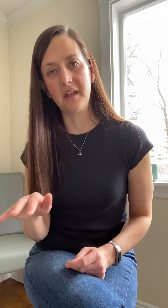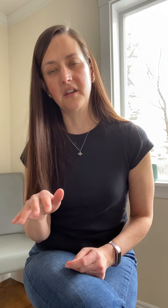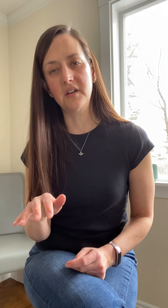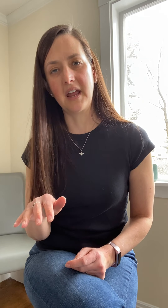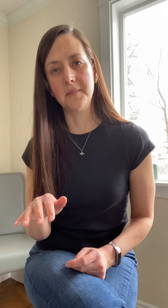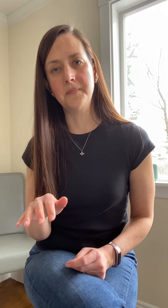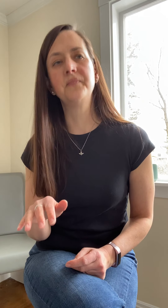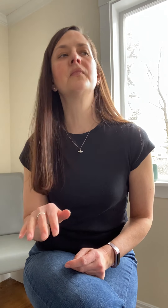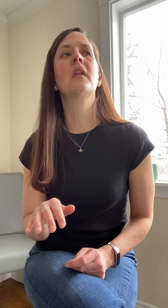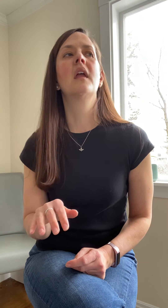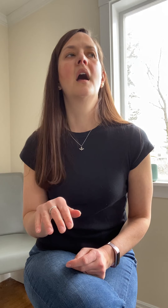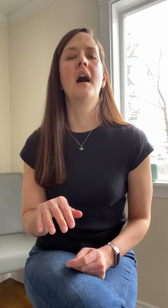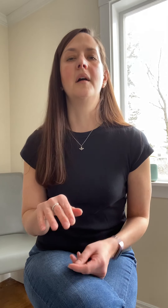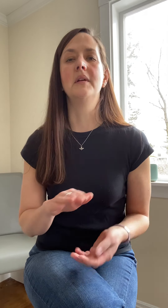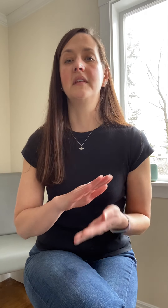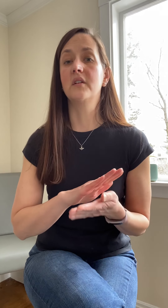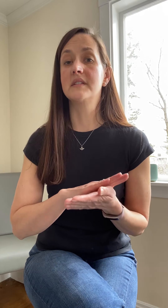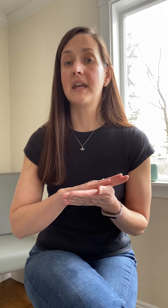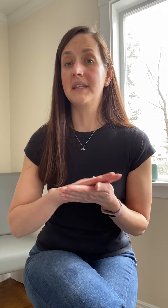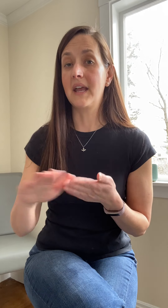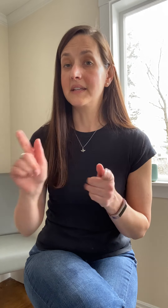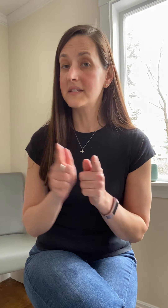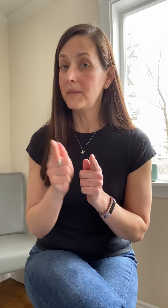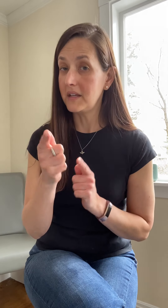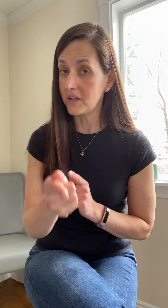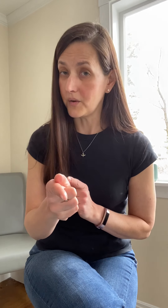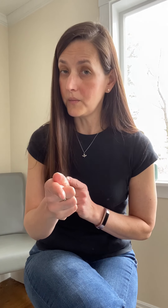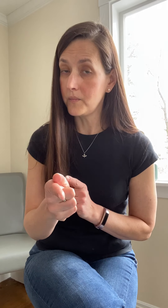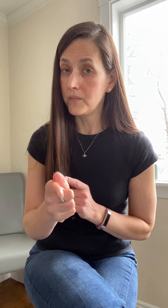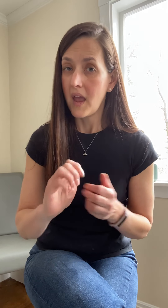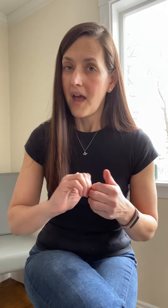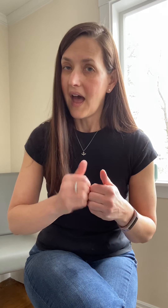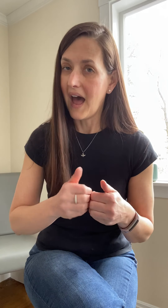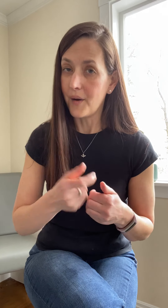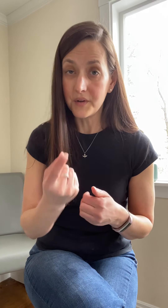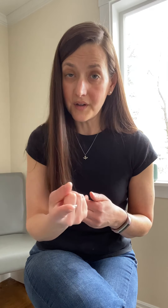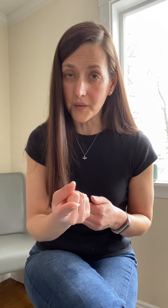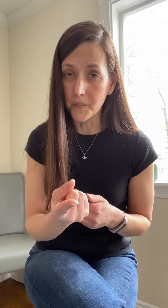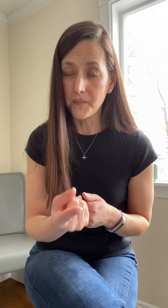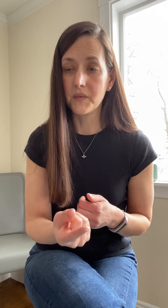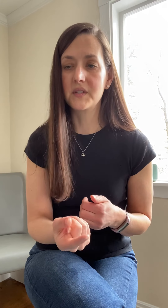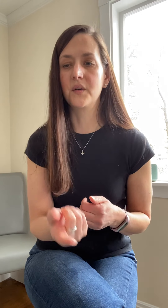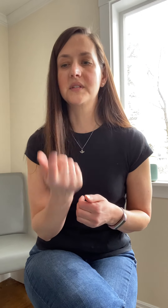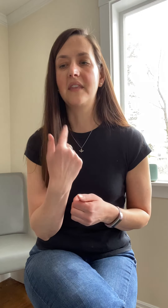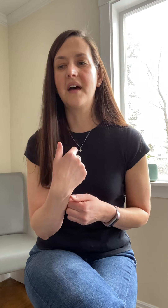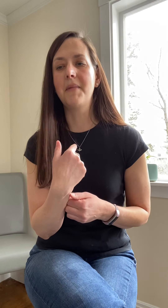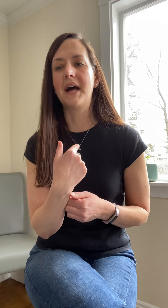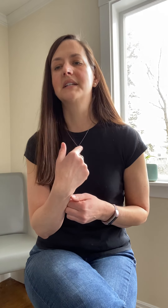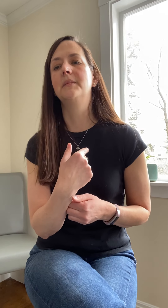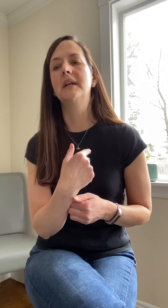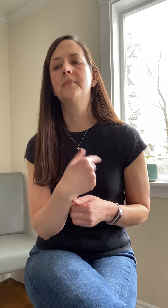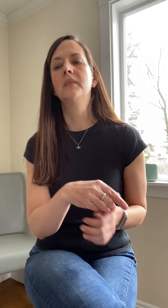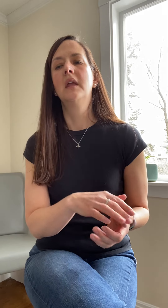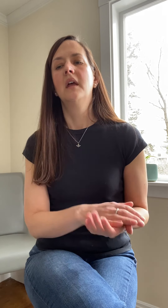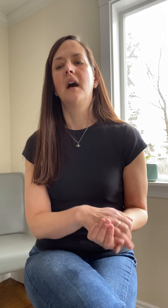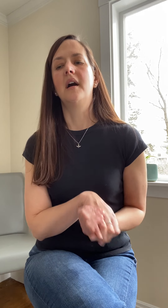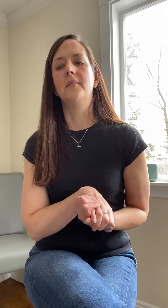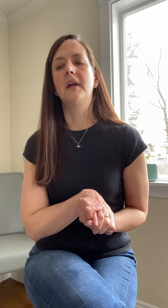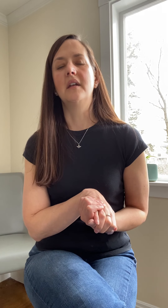your name. And then you can say, nice to meet you. How are you? So send that back to me. And